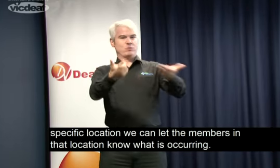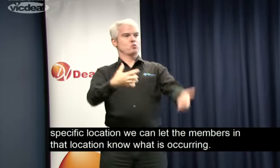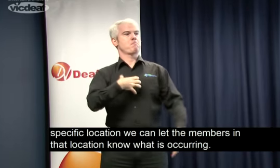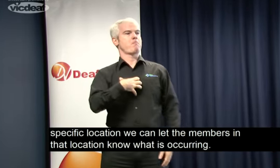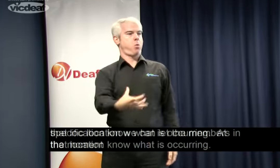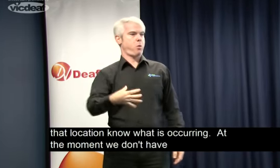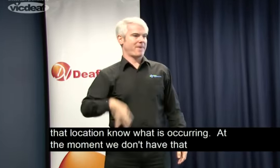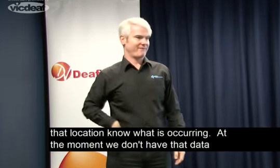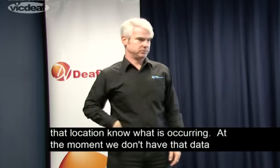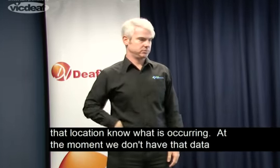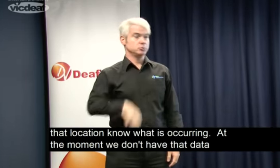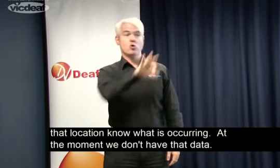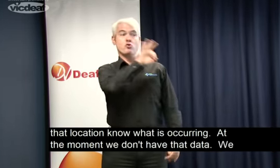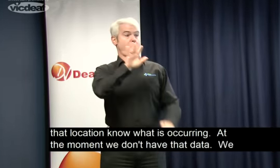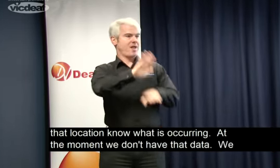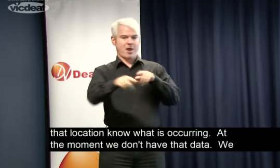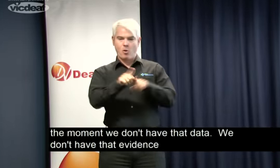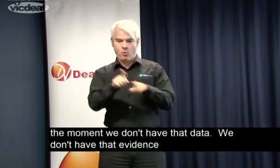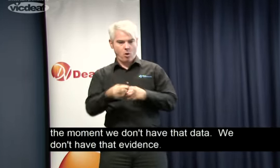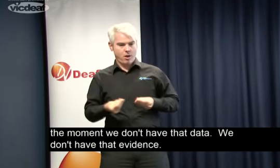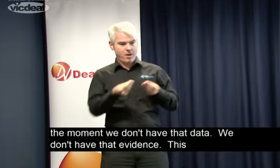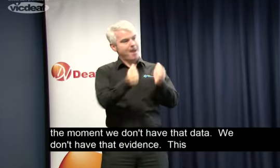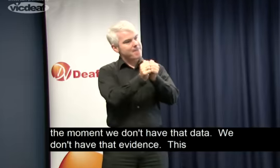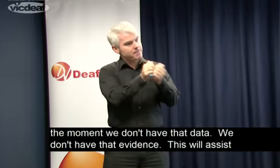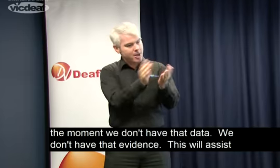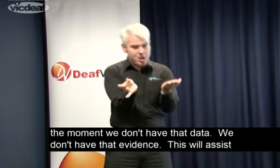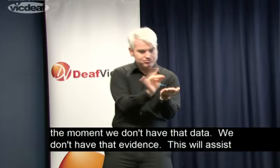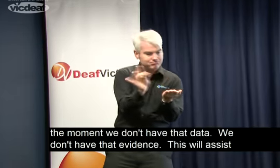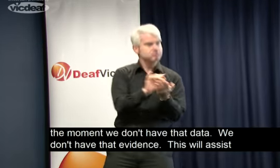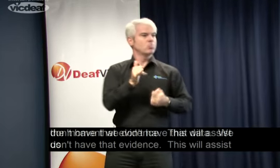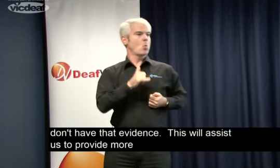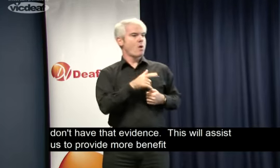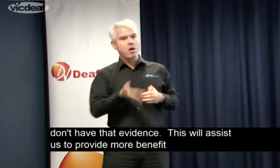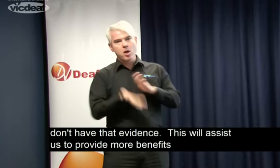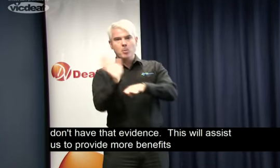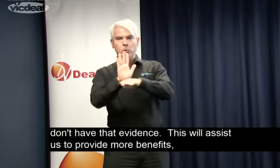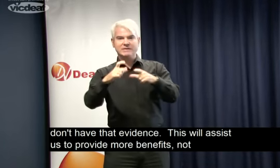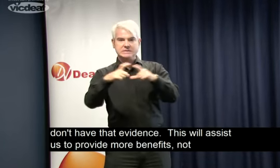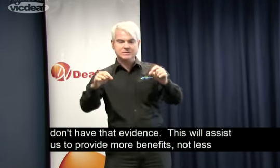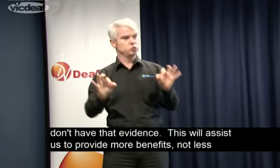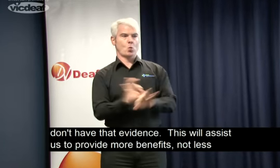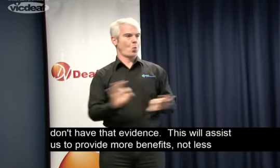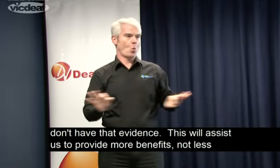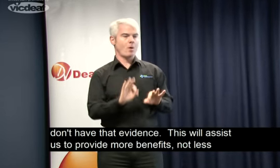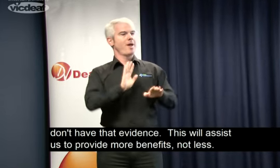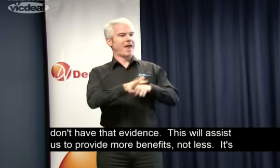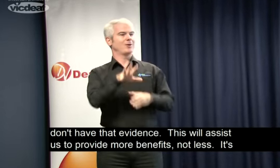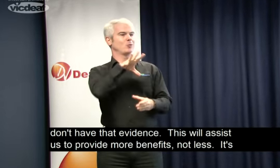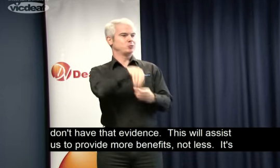So this will assist us to provide you with more benefits, not less. And it's not about giving you a piece of paper or giving you a movie ticket.